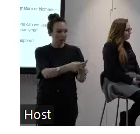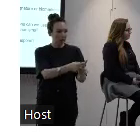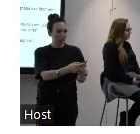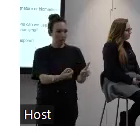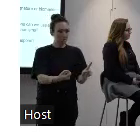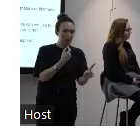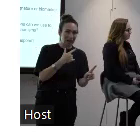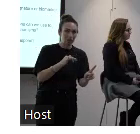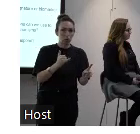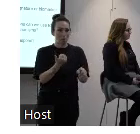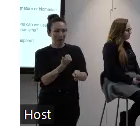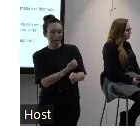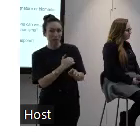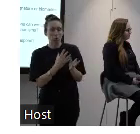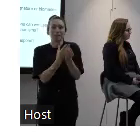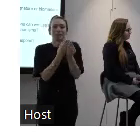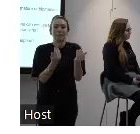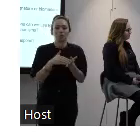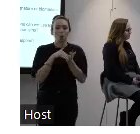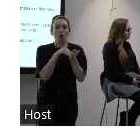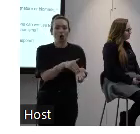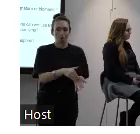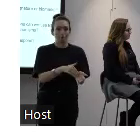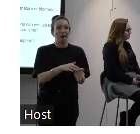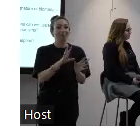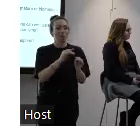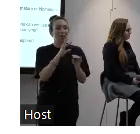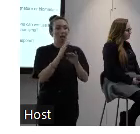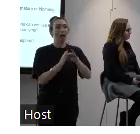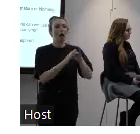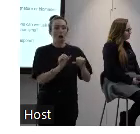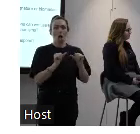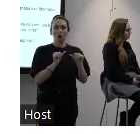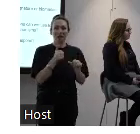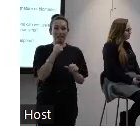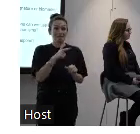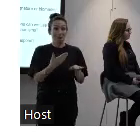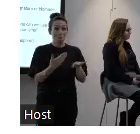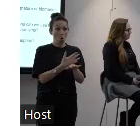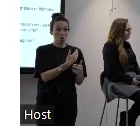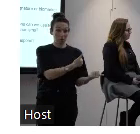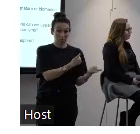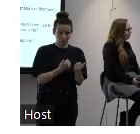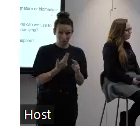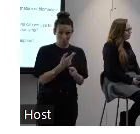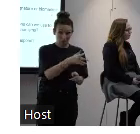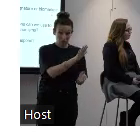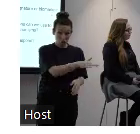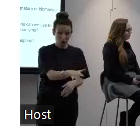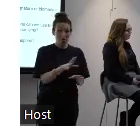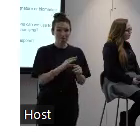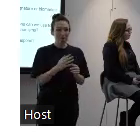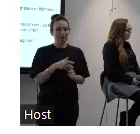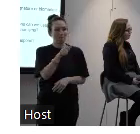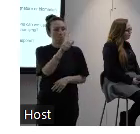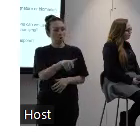then from there, we can try to individually focus down using precision medicine, personalized approaches to try